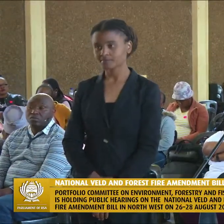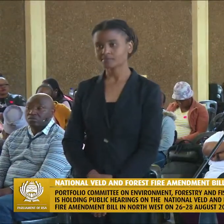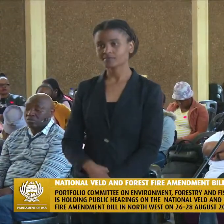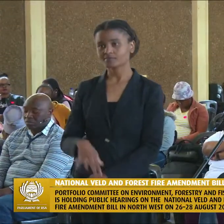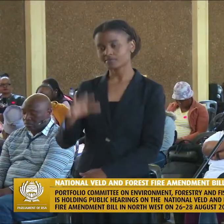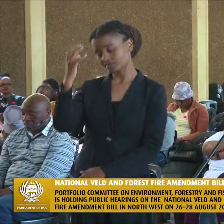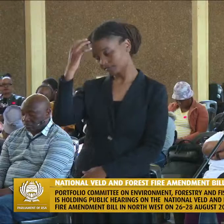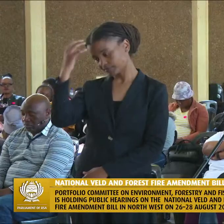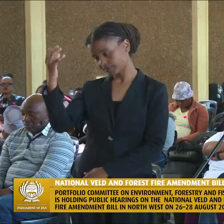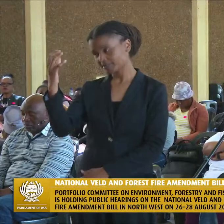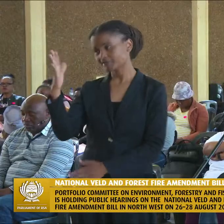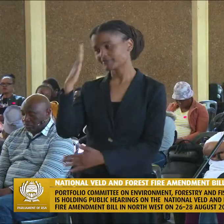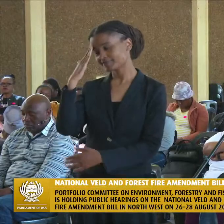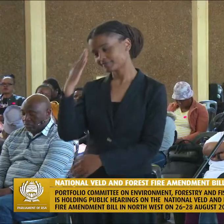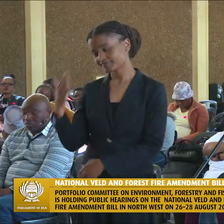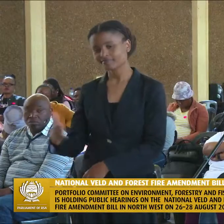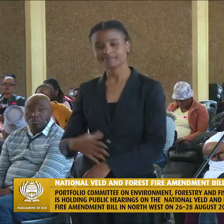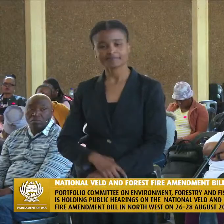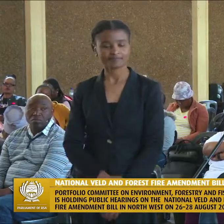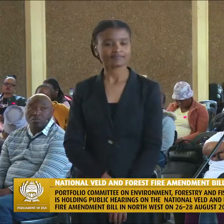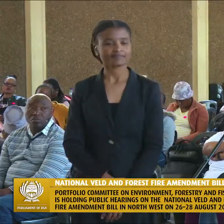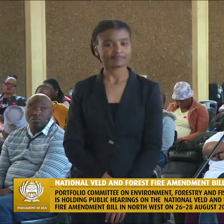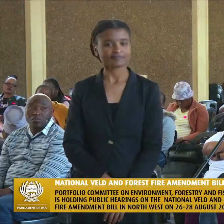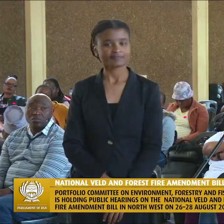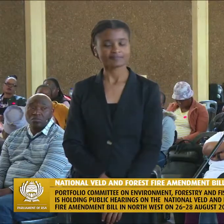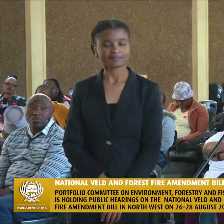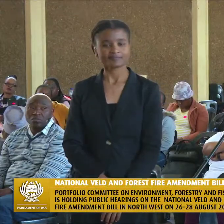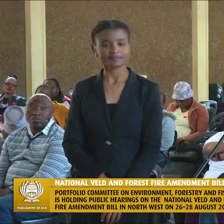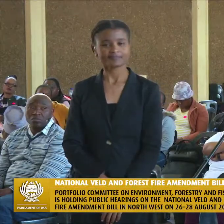also our chiefs and